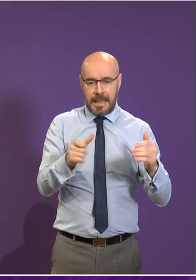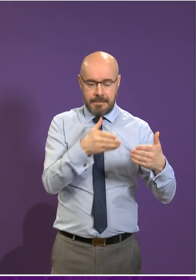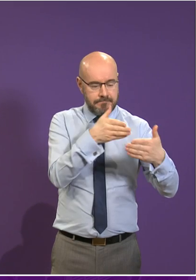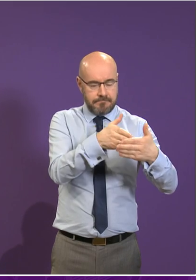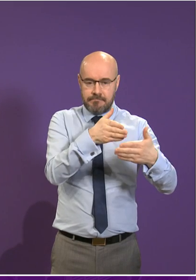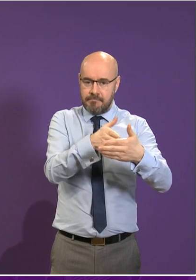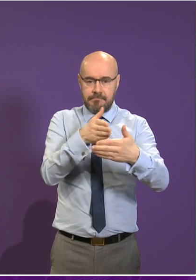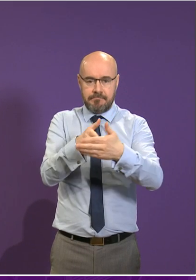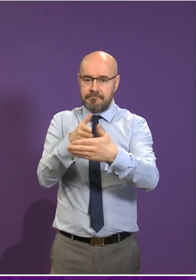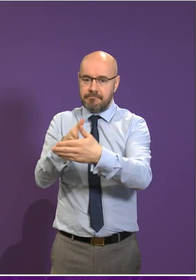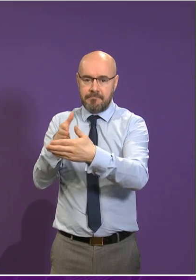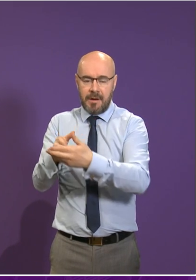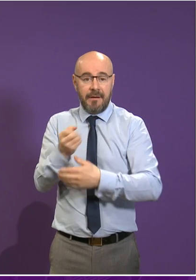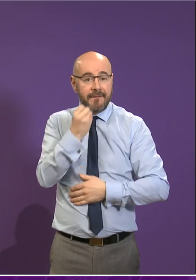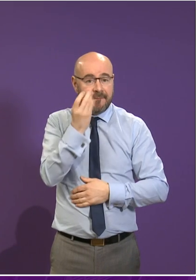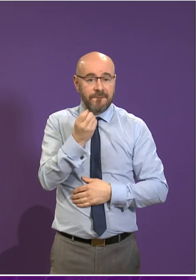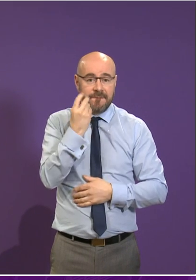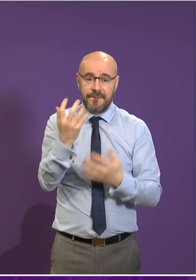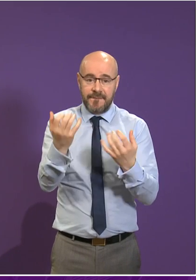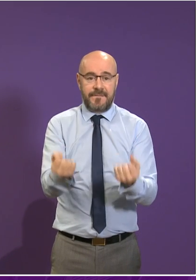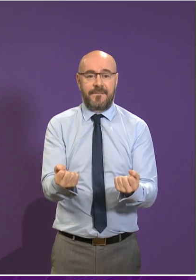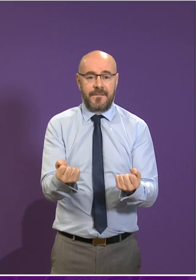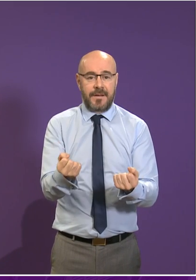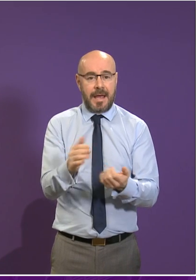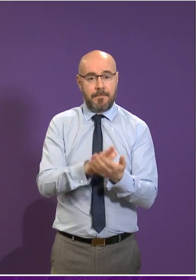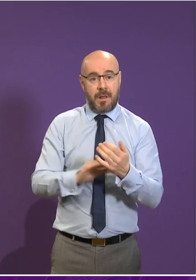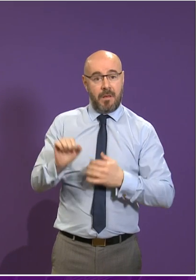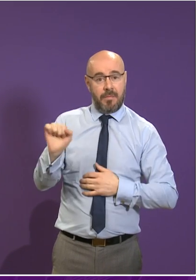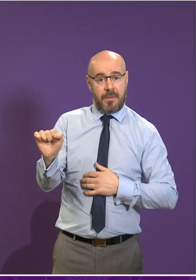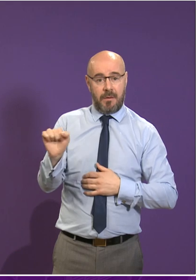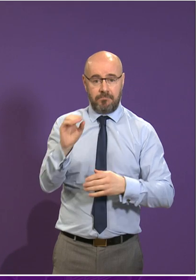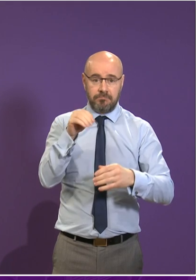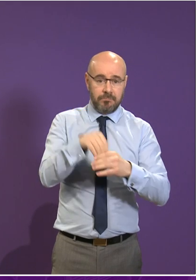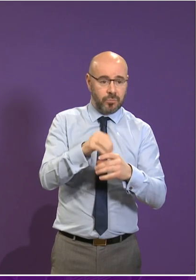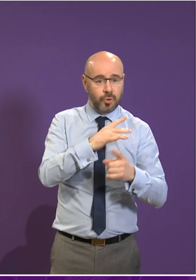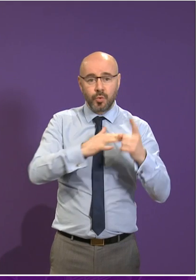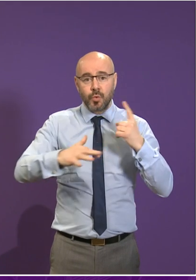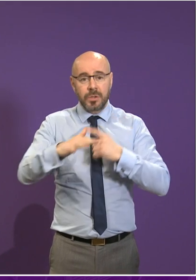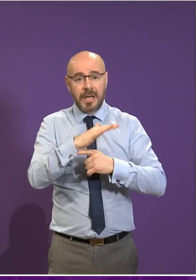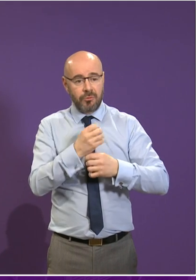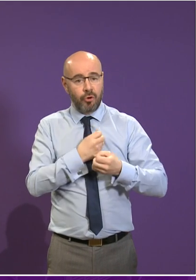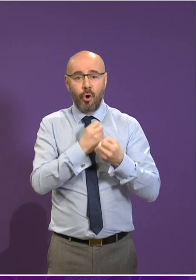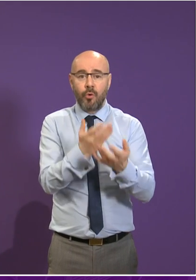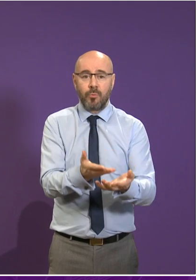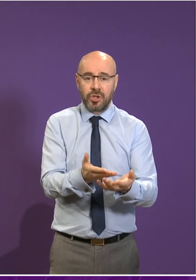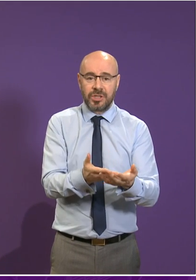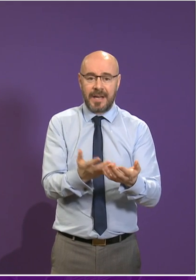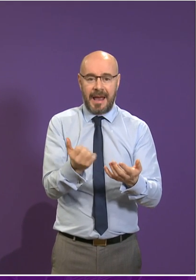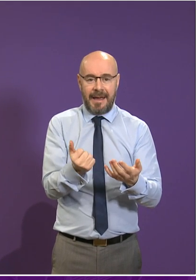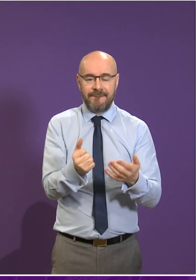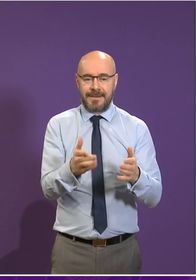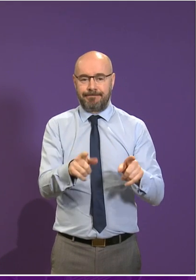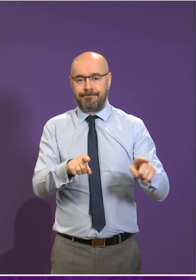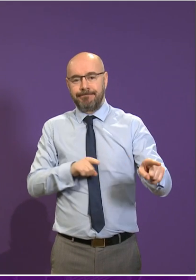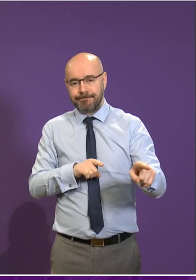in, day out, prevent them from making their full contribution to daily and to public life. So the